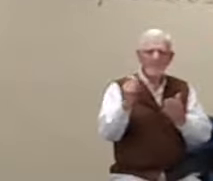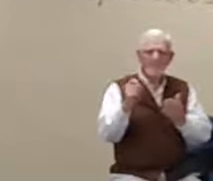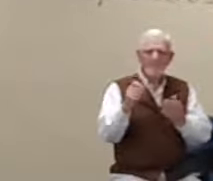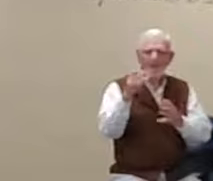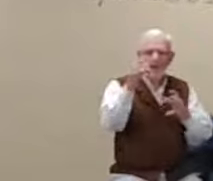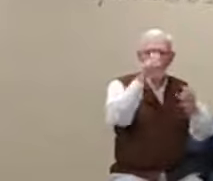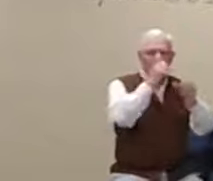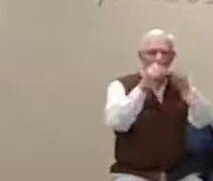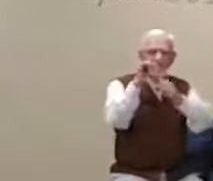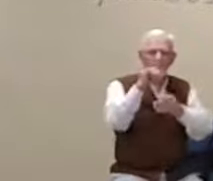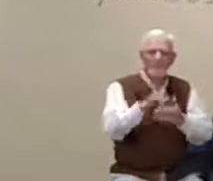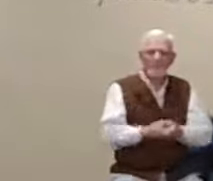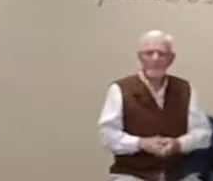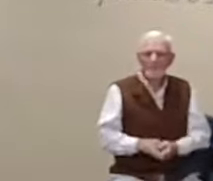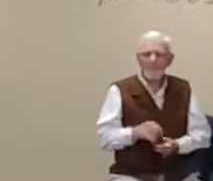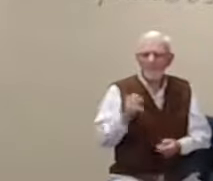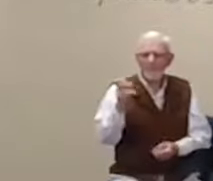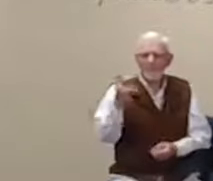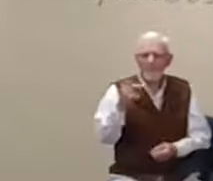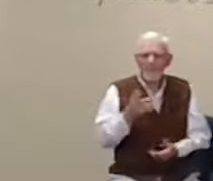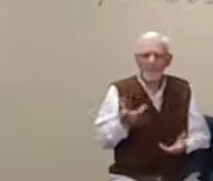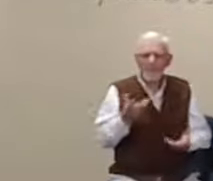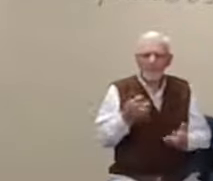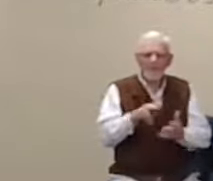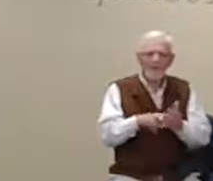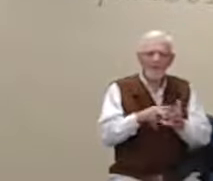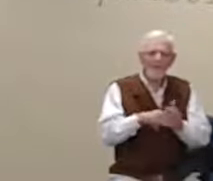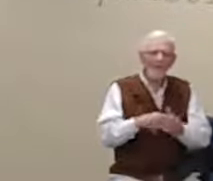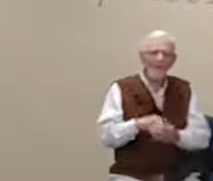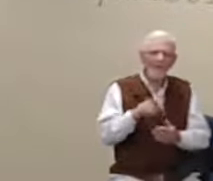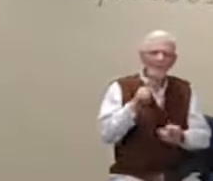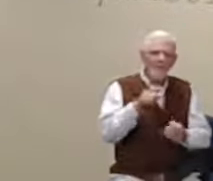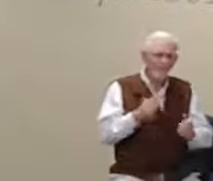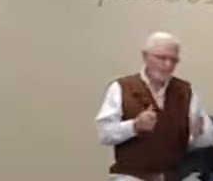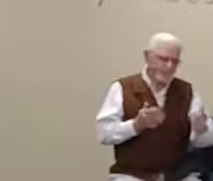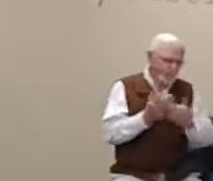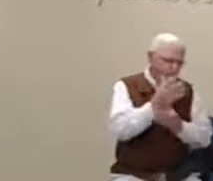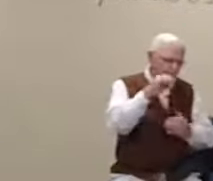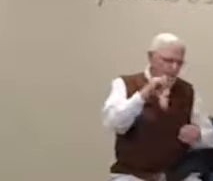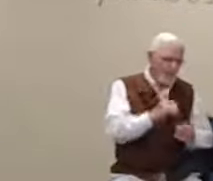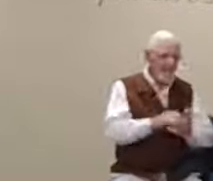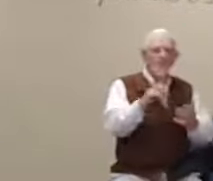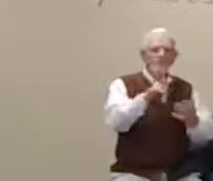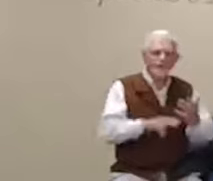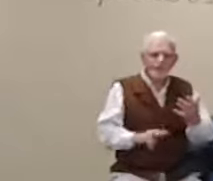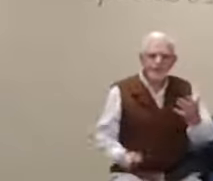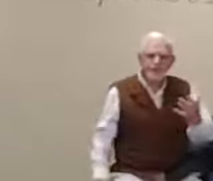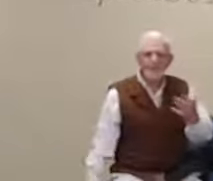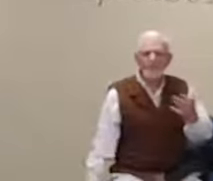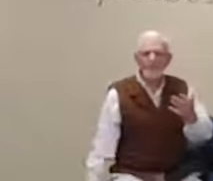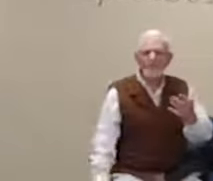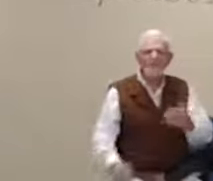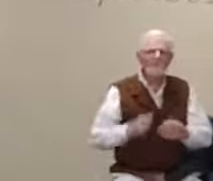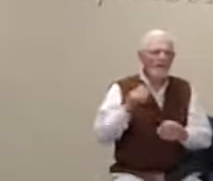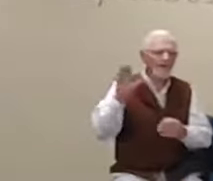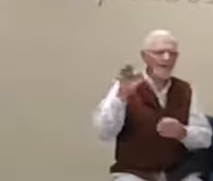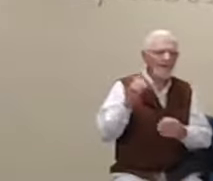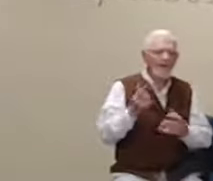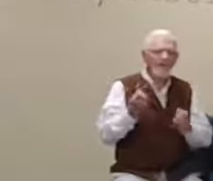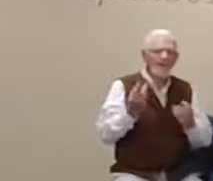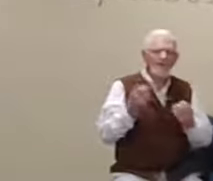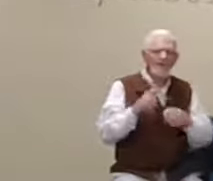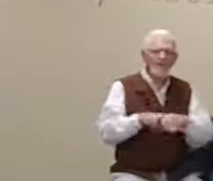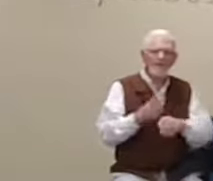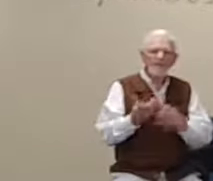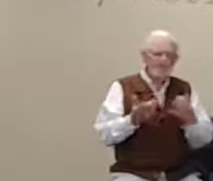it. Okay, whenever just reading it, oh, I got to get my Bible reading in, and you're not listening. It's not how many times you go